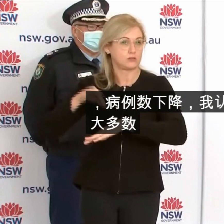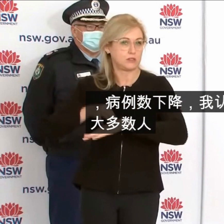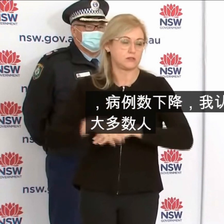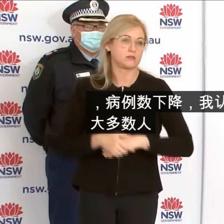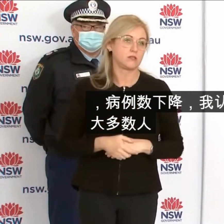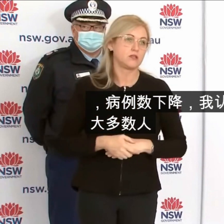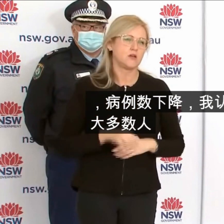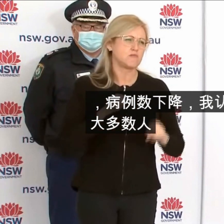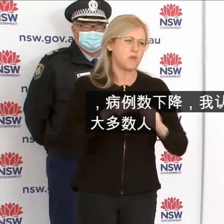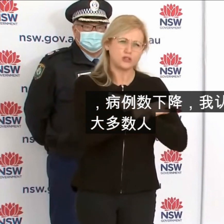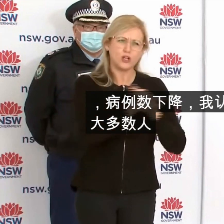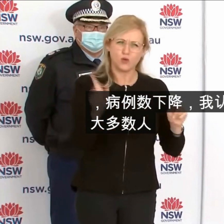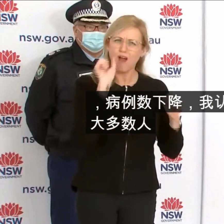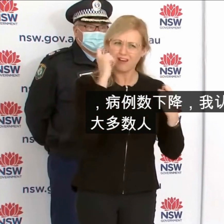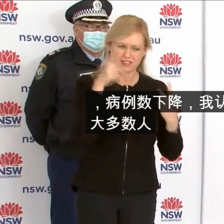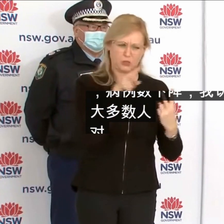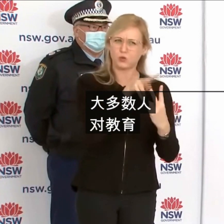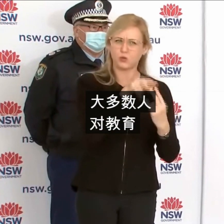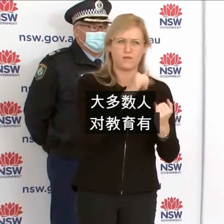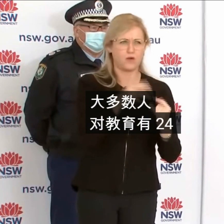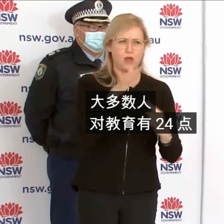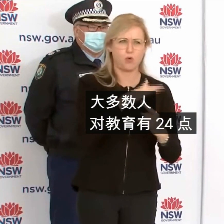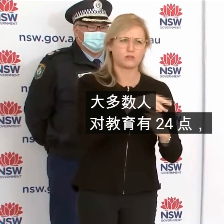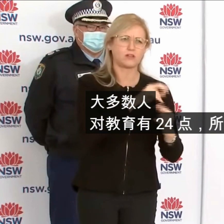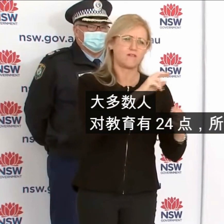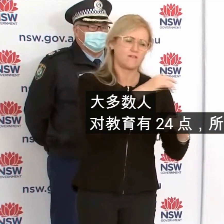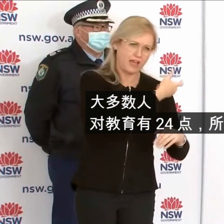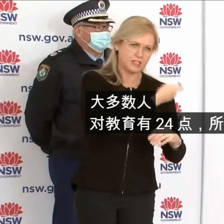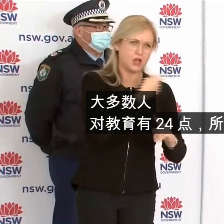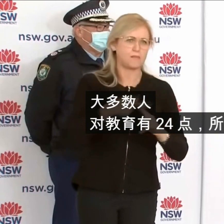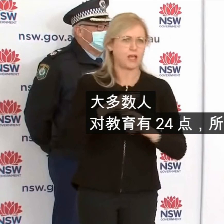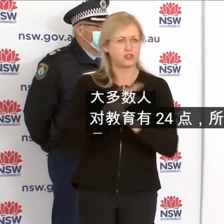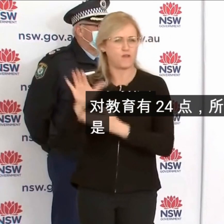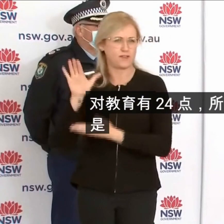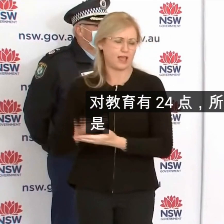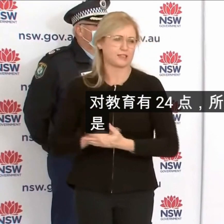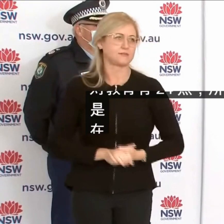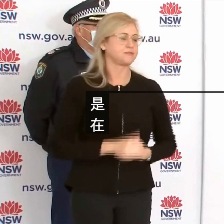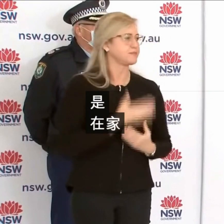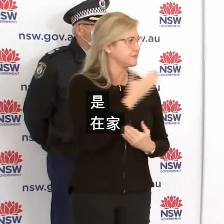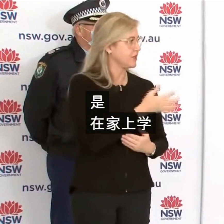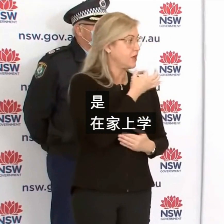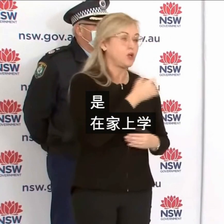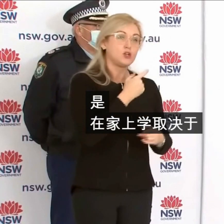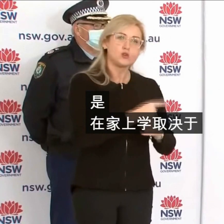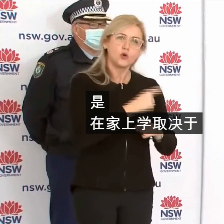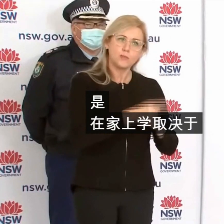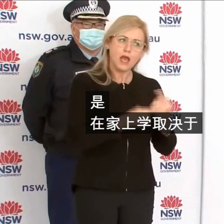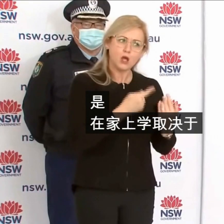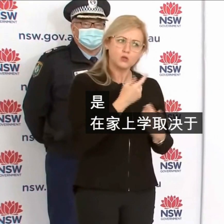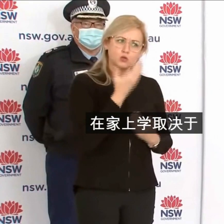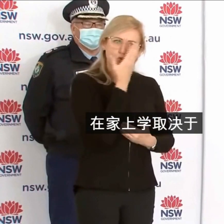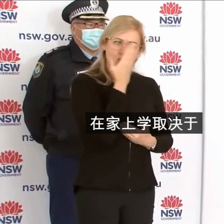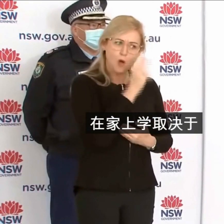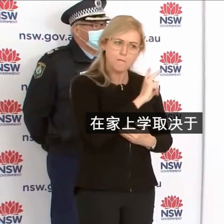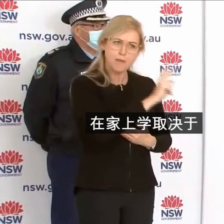think most people get that. Just Can you talk us through the permit system? My question before about education. So what you're saying is homeschooling is